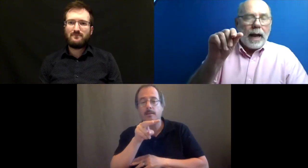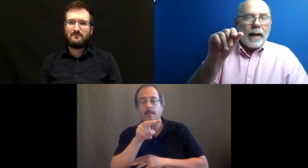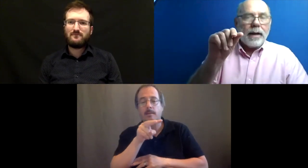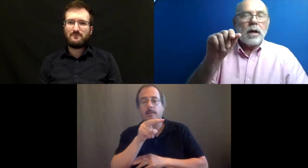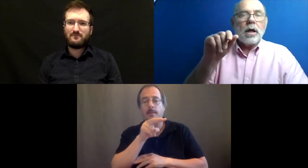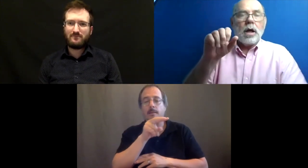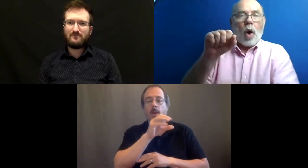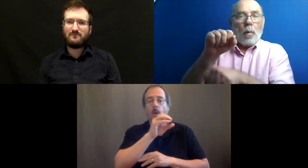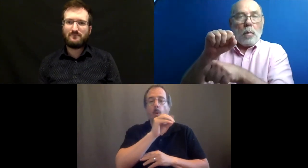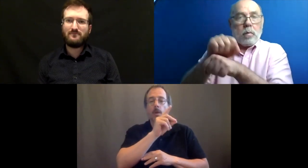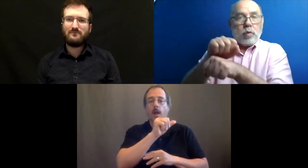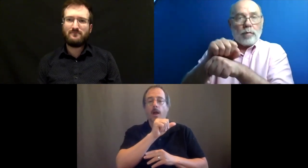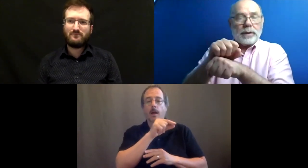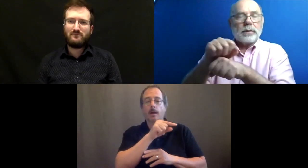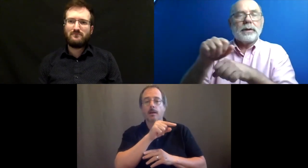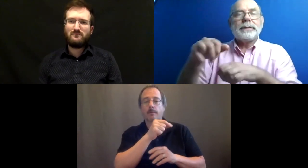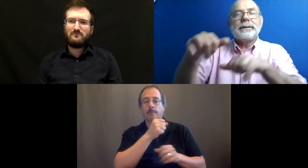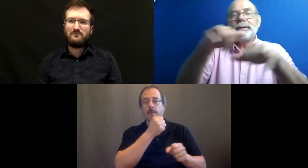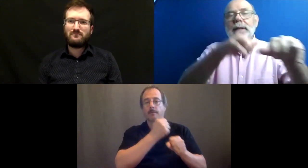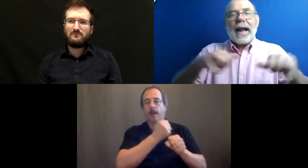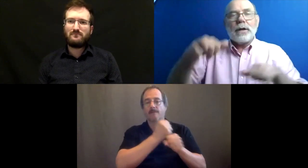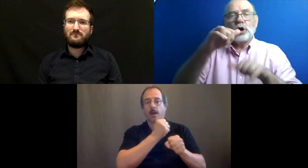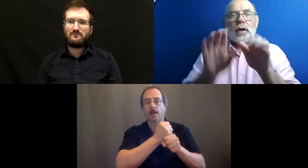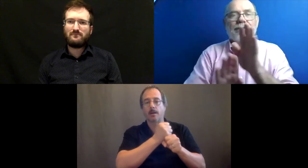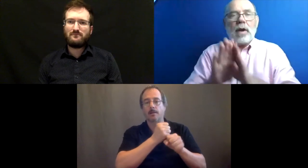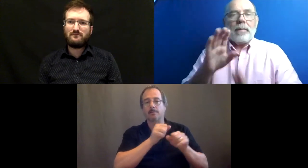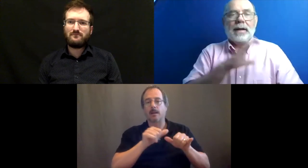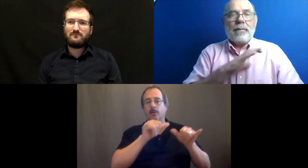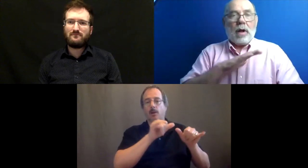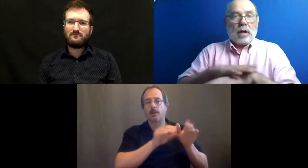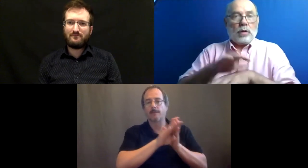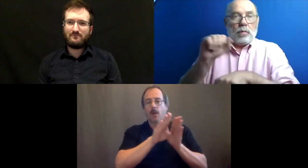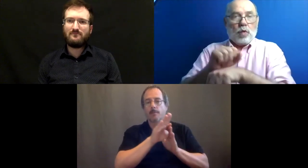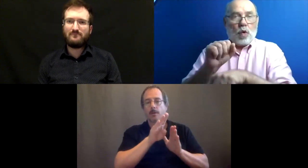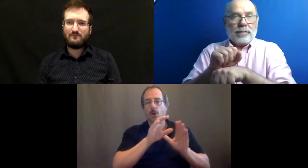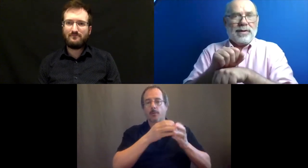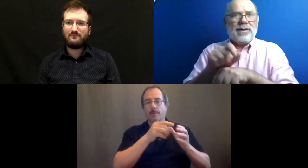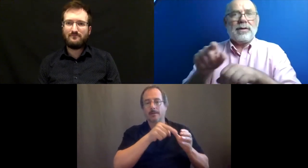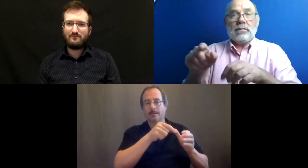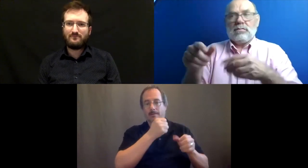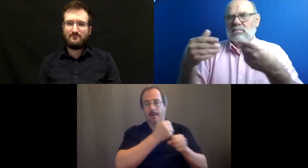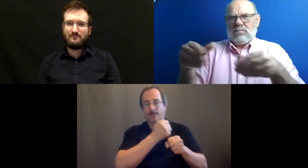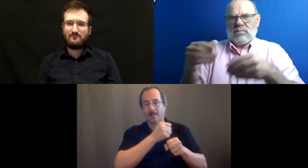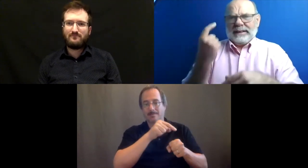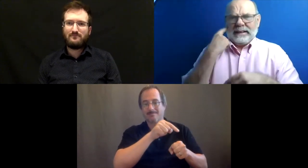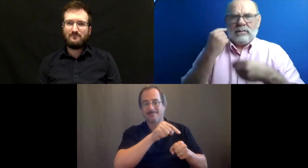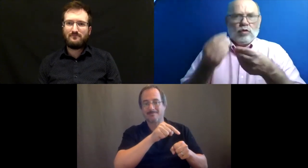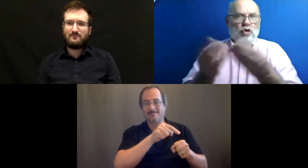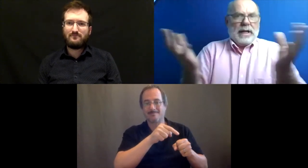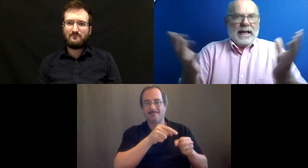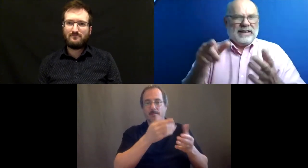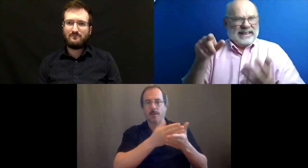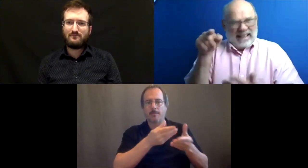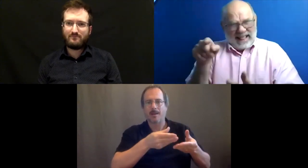I think it's important to take a closer look at the AODA Employment Standards Development Committee. The work